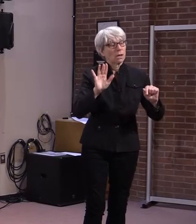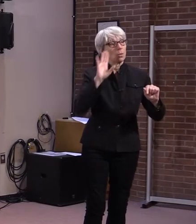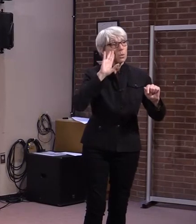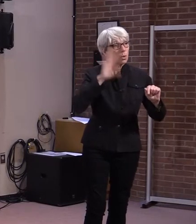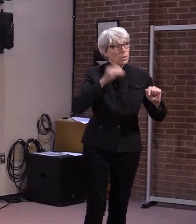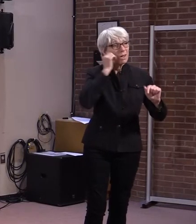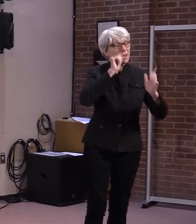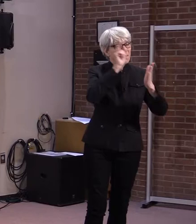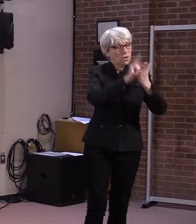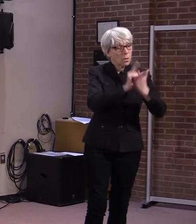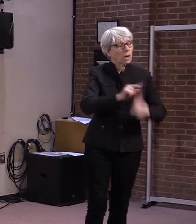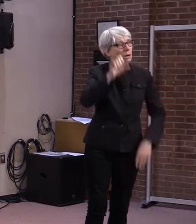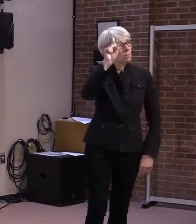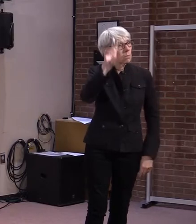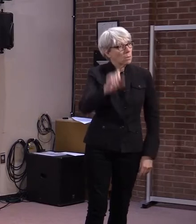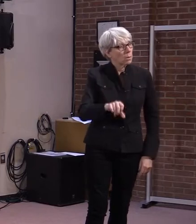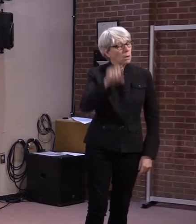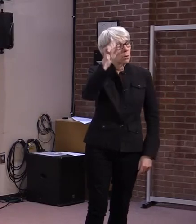opportunities and soon